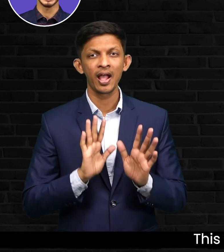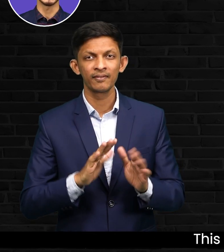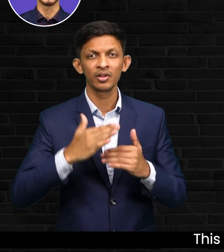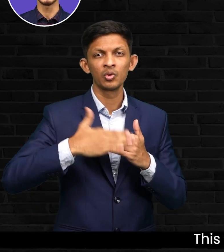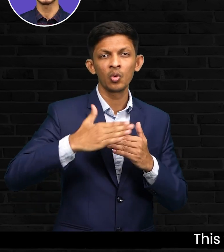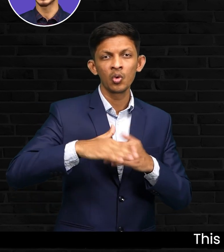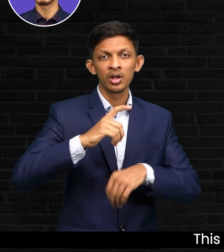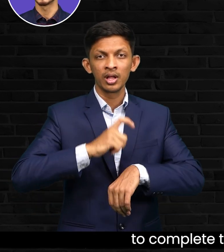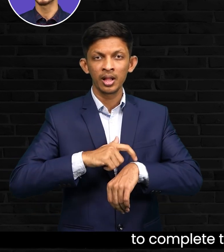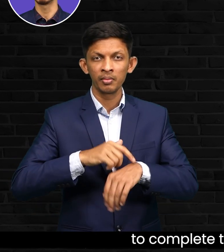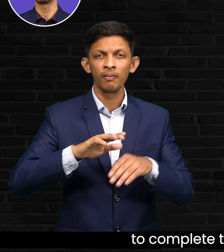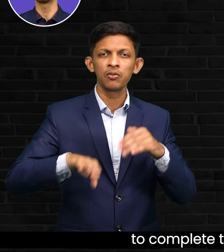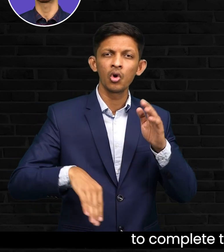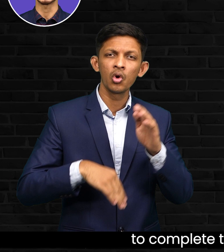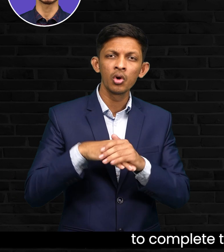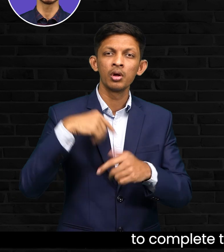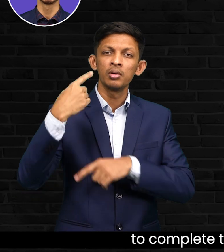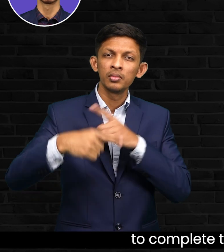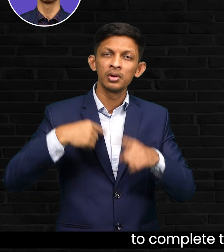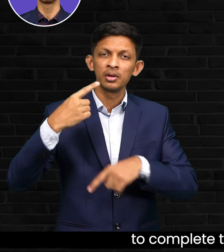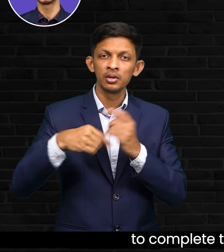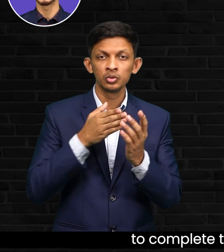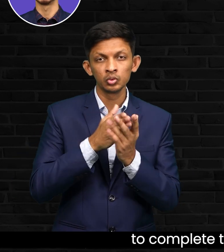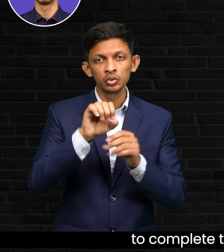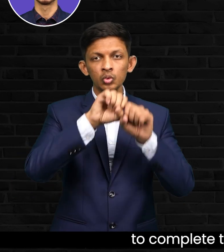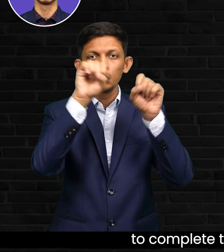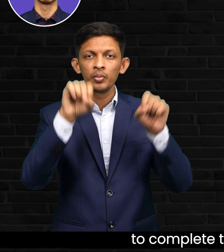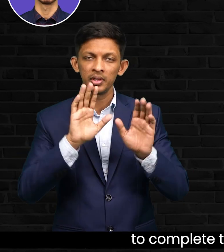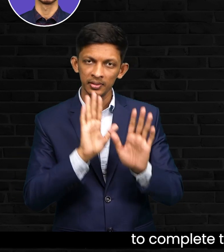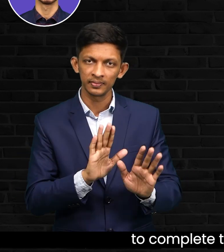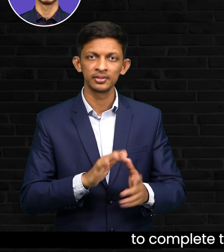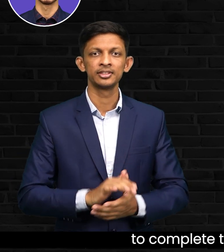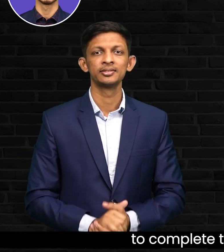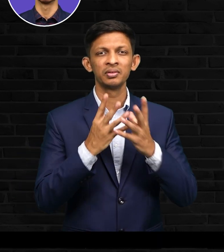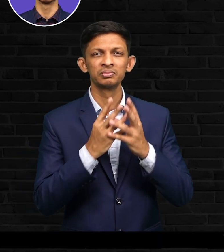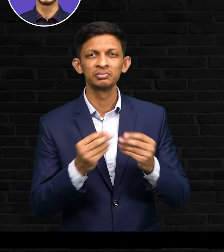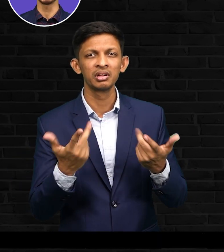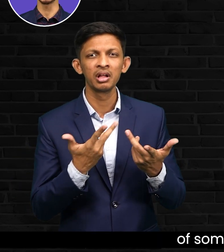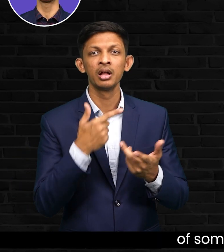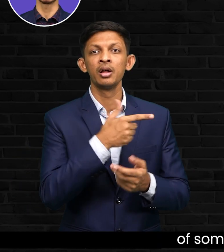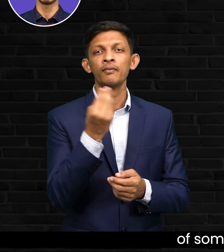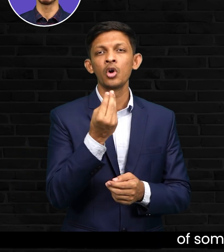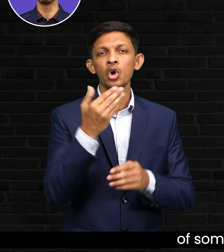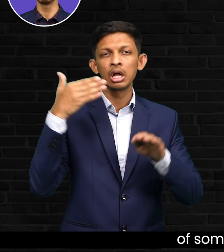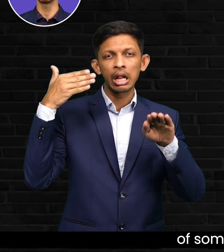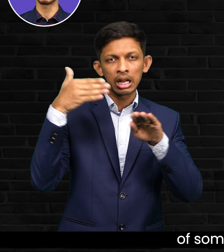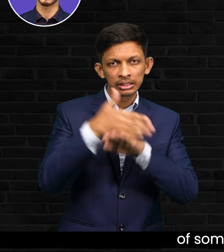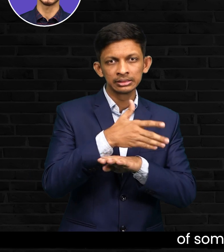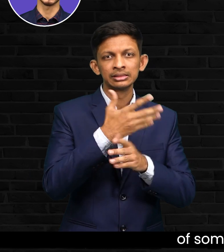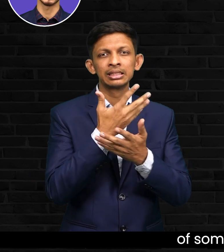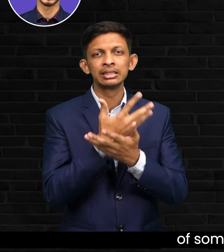This takes a longer time to complete the cycle through the system. The dissolution of some